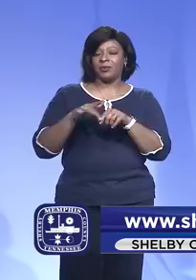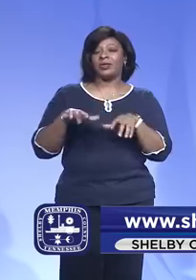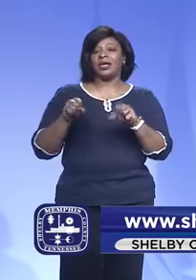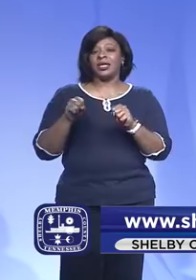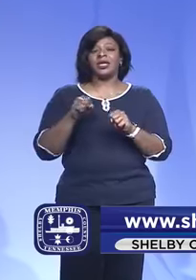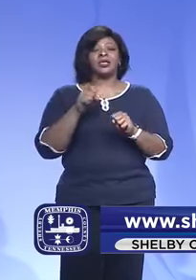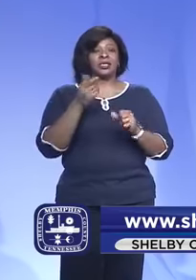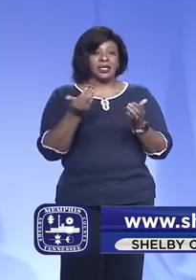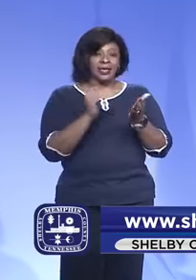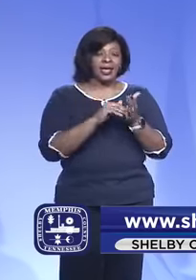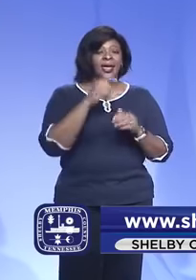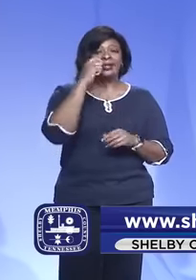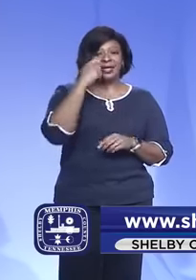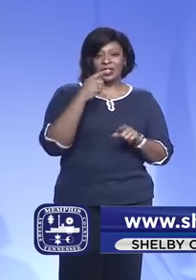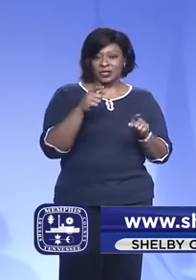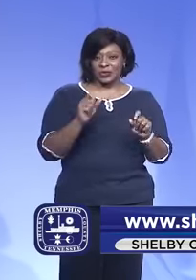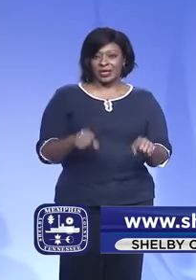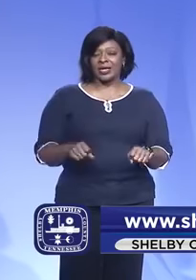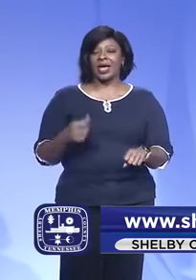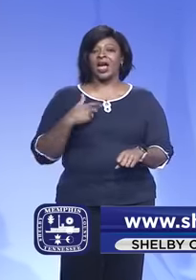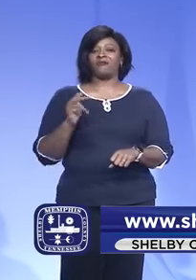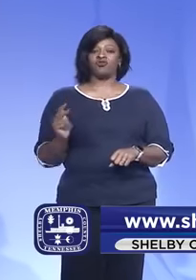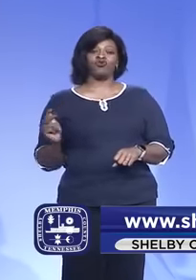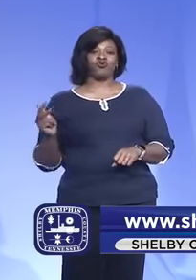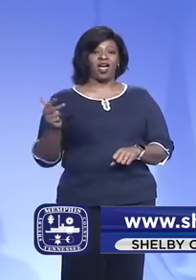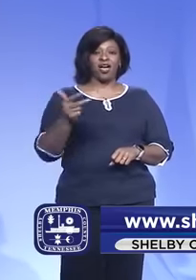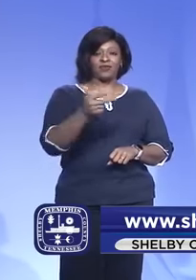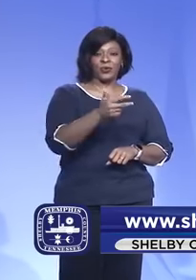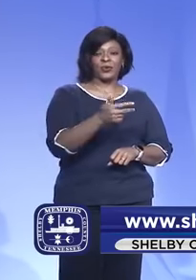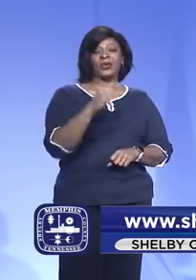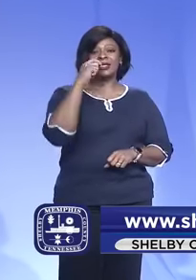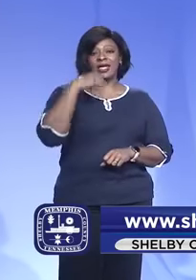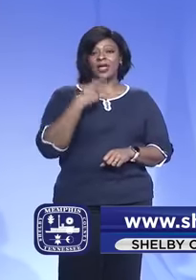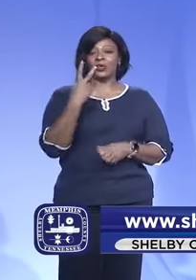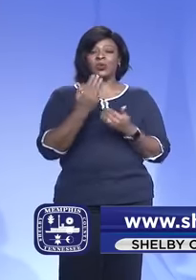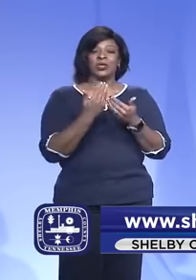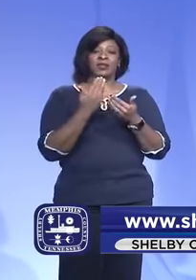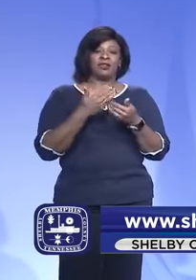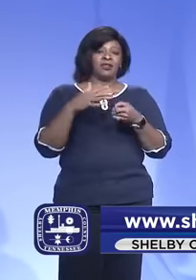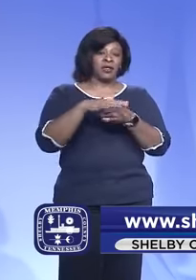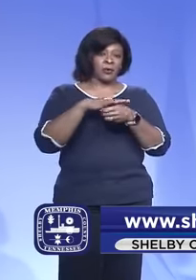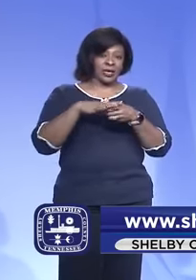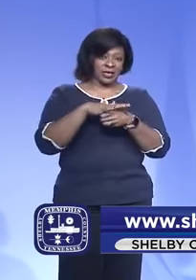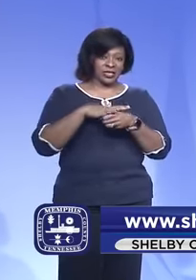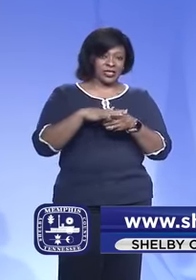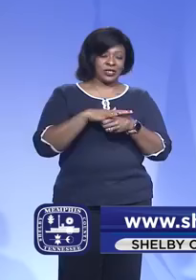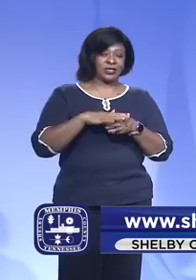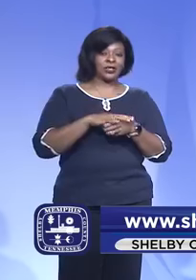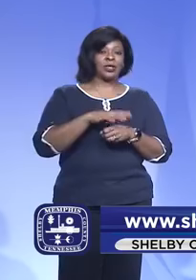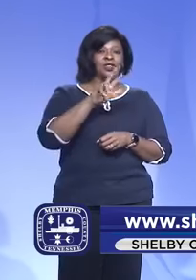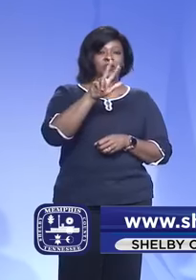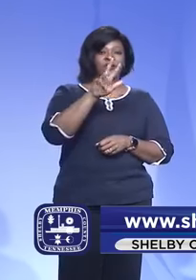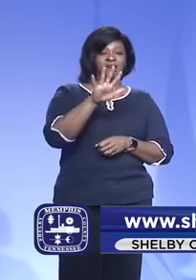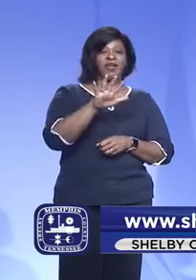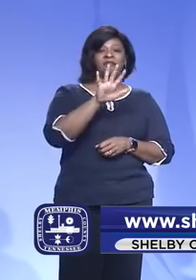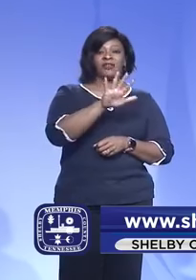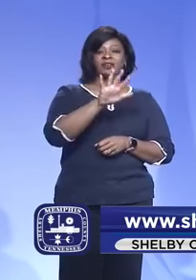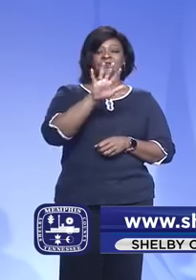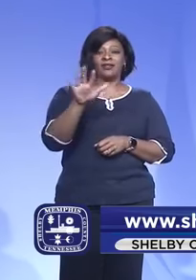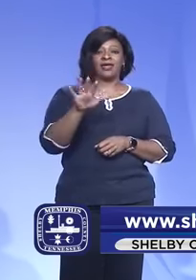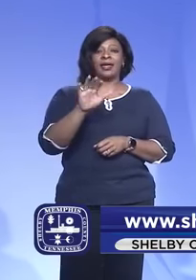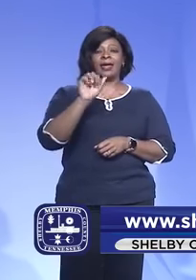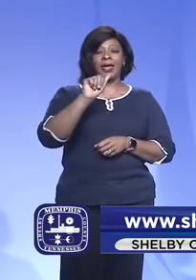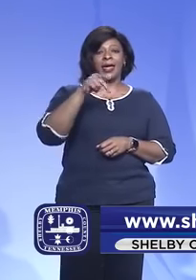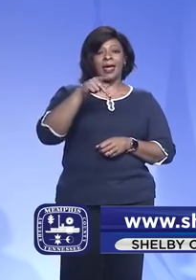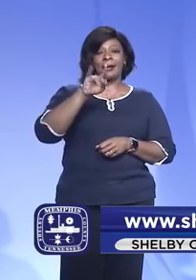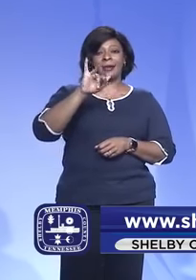tested. You can have drive-through testing at two convenient locations, 3555